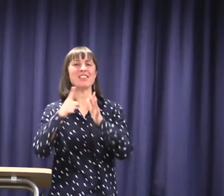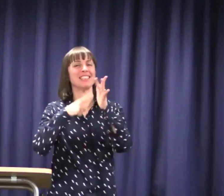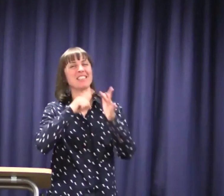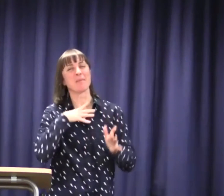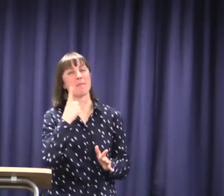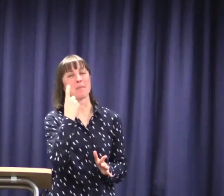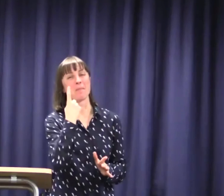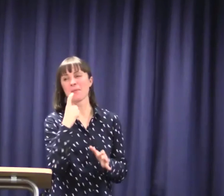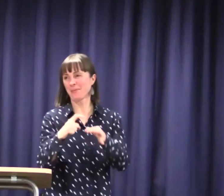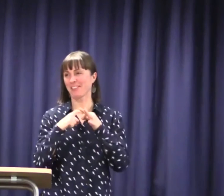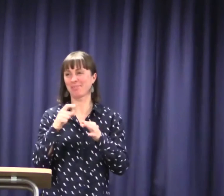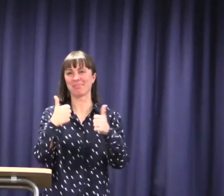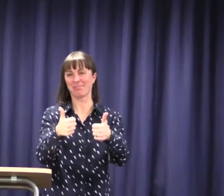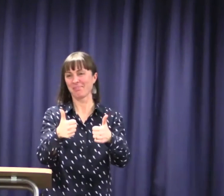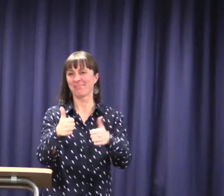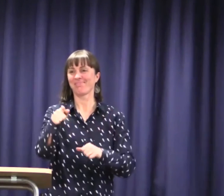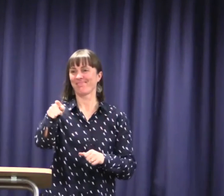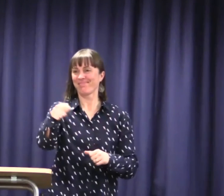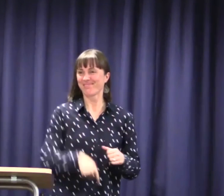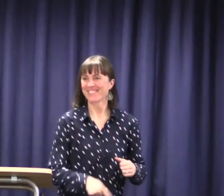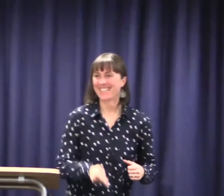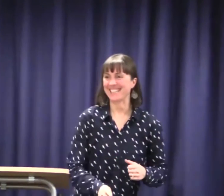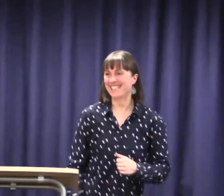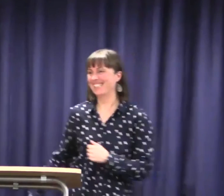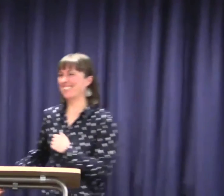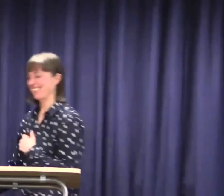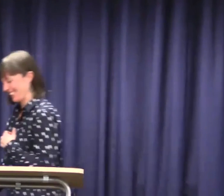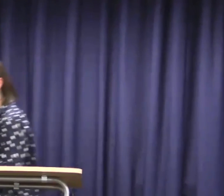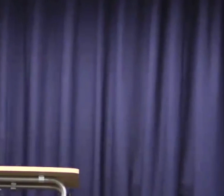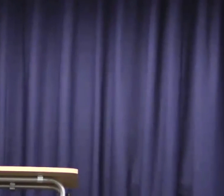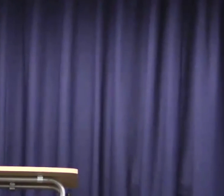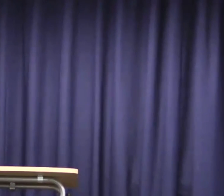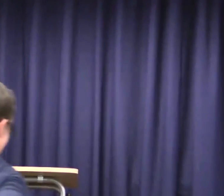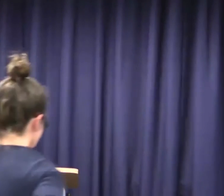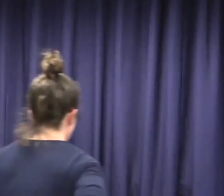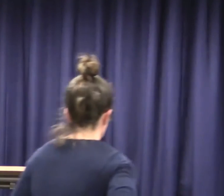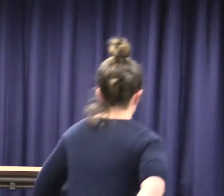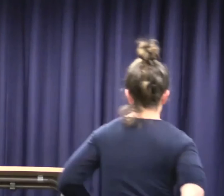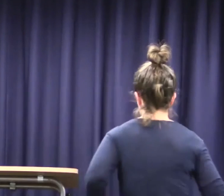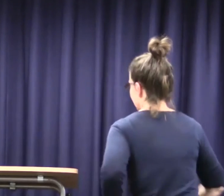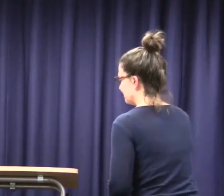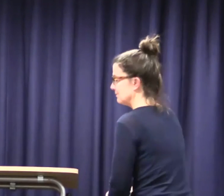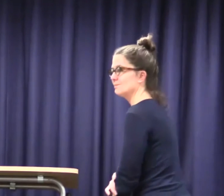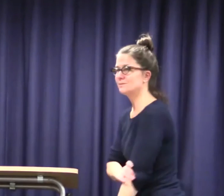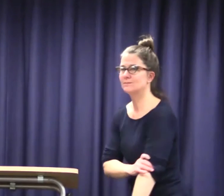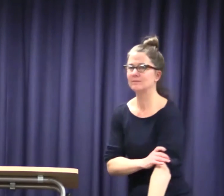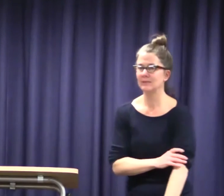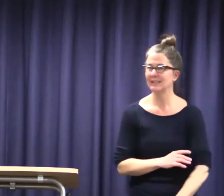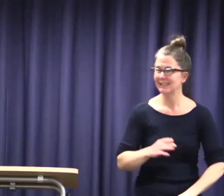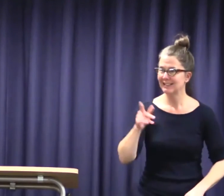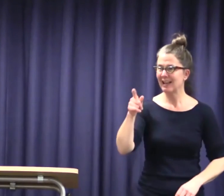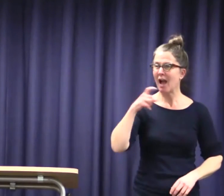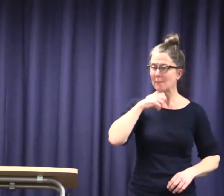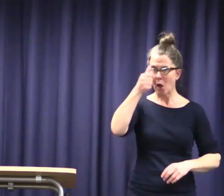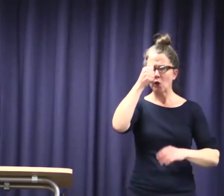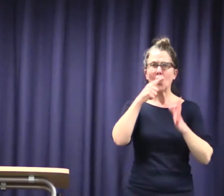There's another question, Julie. Oh, Julie's begging me to ask one more question. Nick, we need you up here again. And I